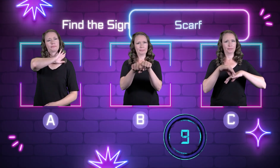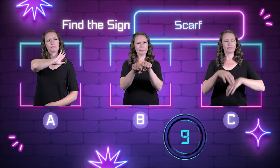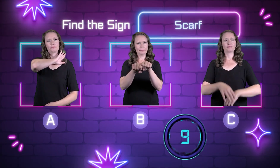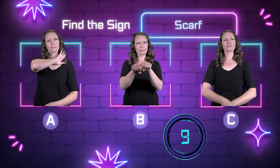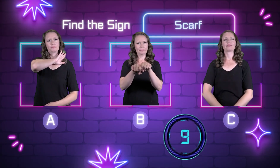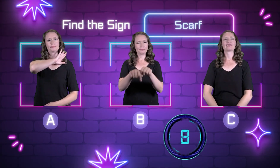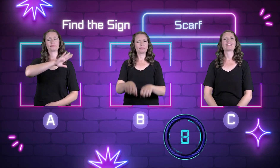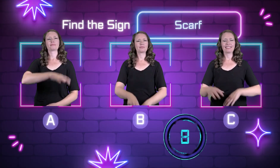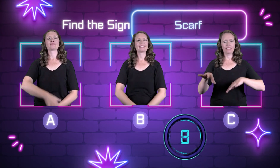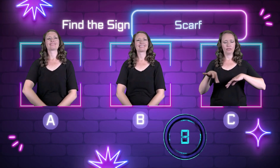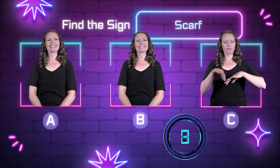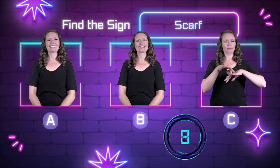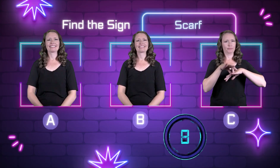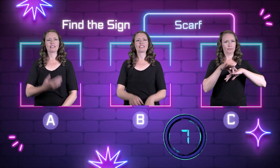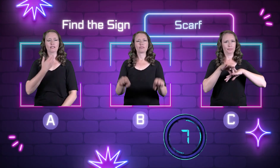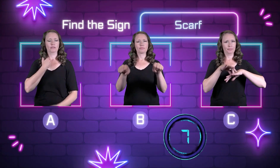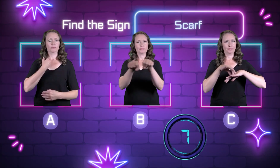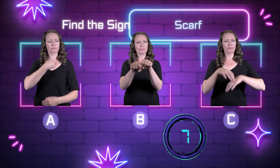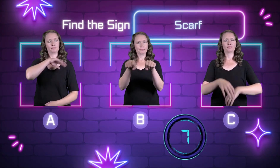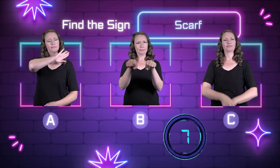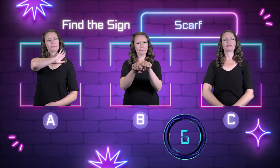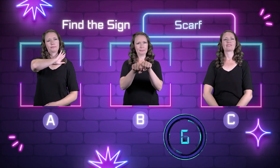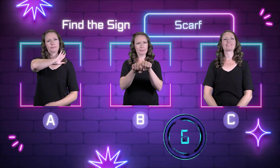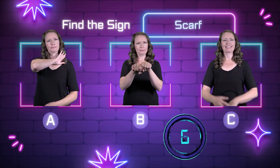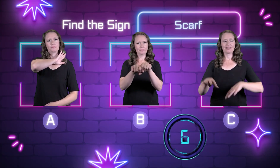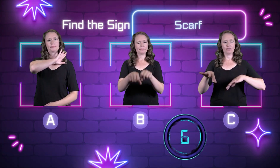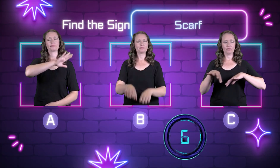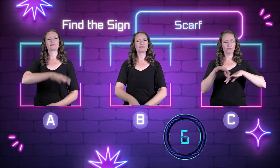Find the sign, scarf.